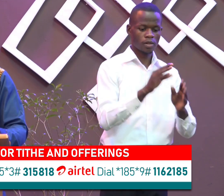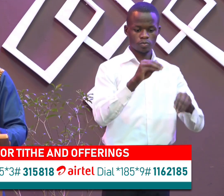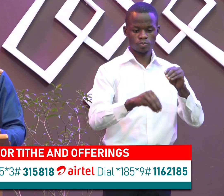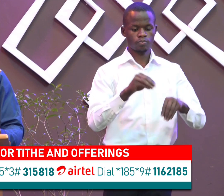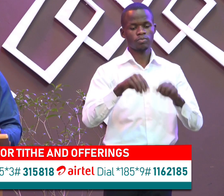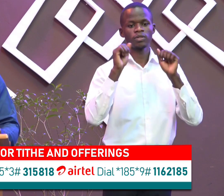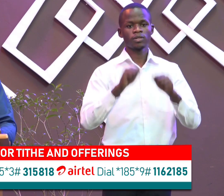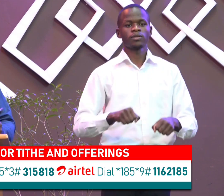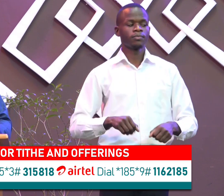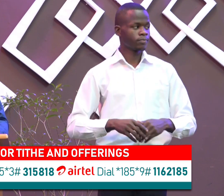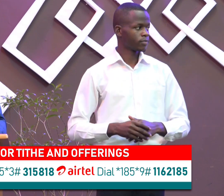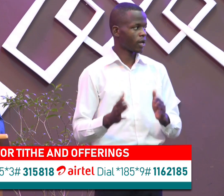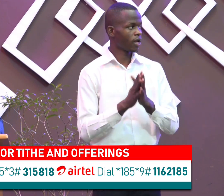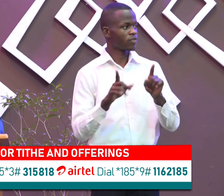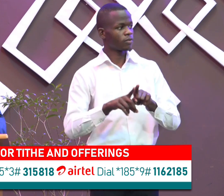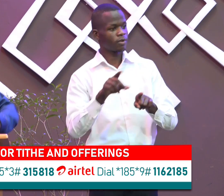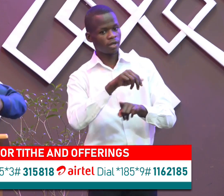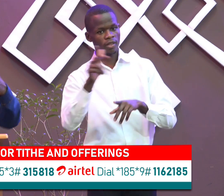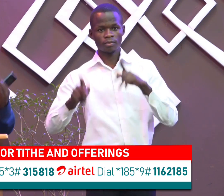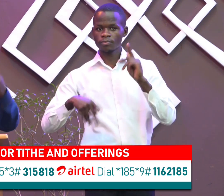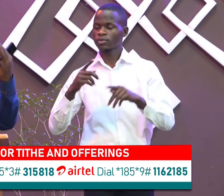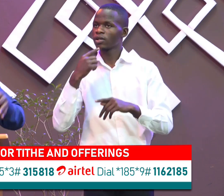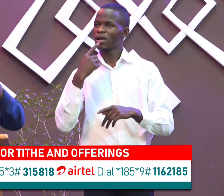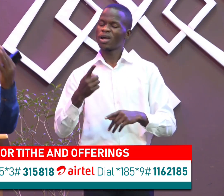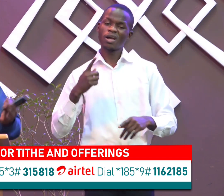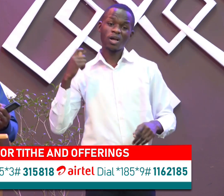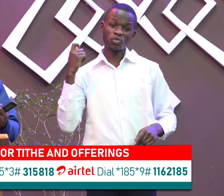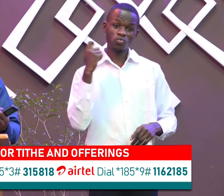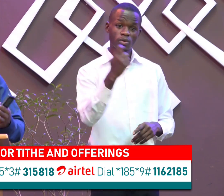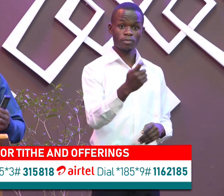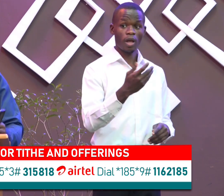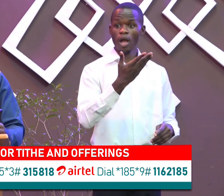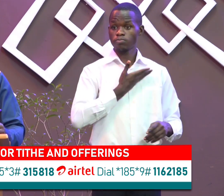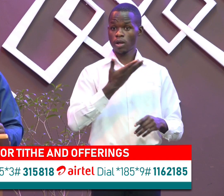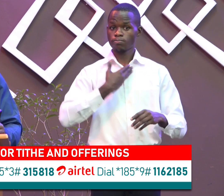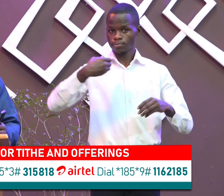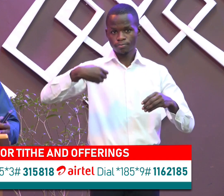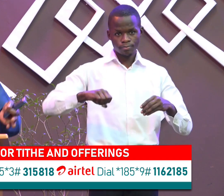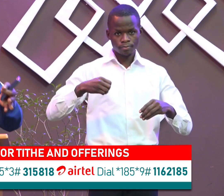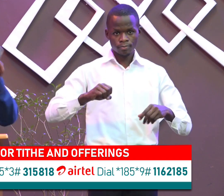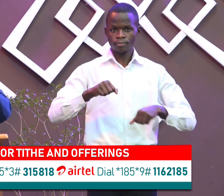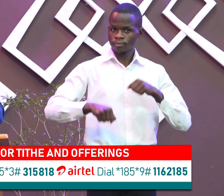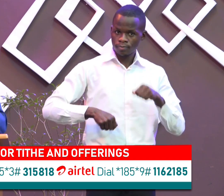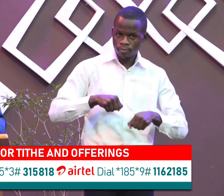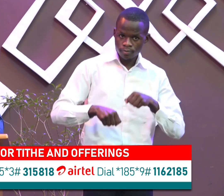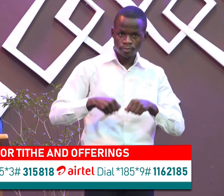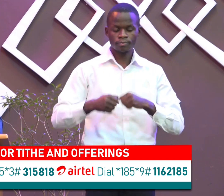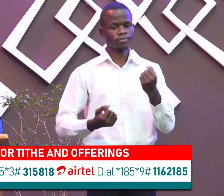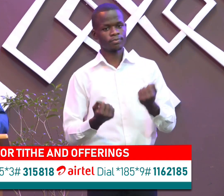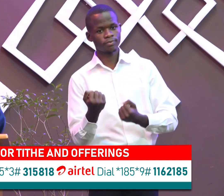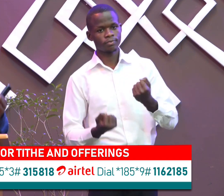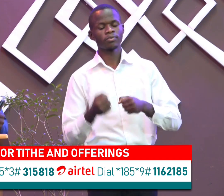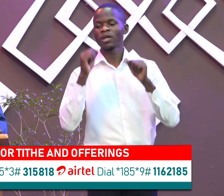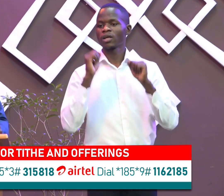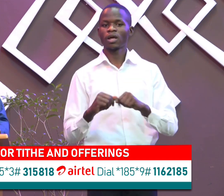kyo. Ate mulimu abalala nga transport means ozirina. Mulimu nga abali mu essential services